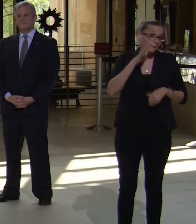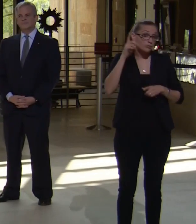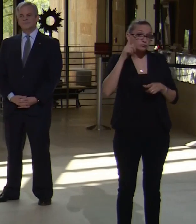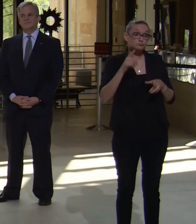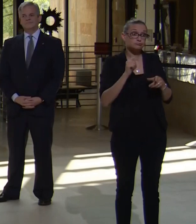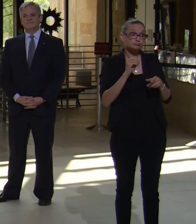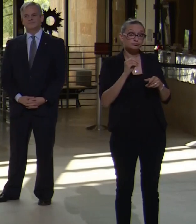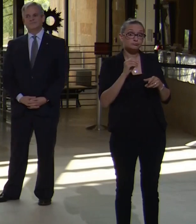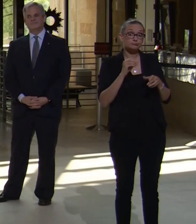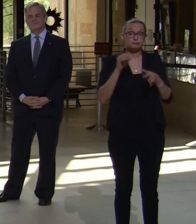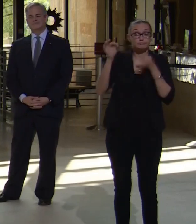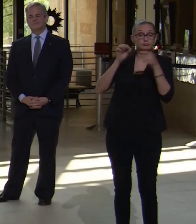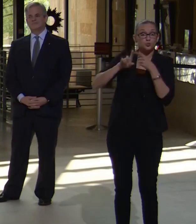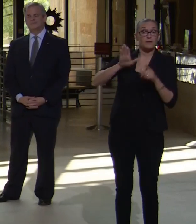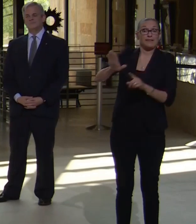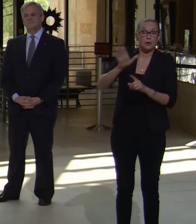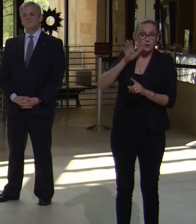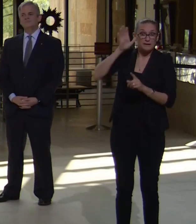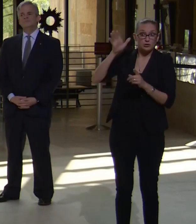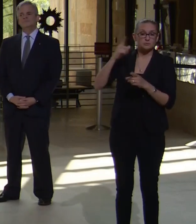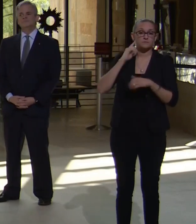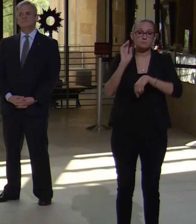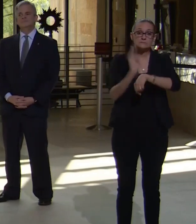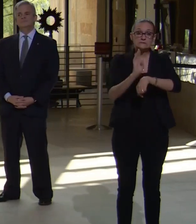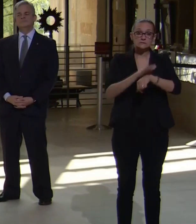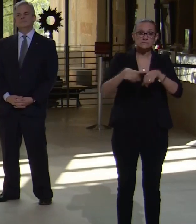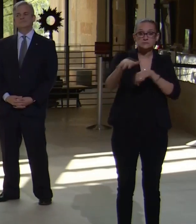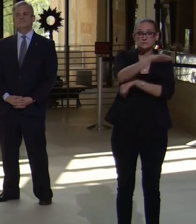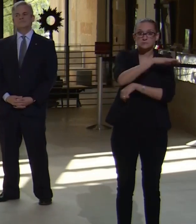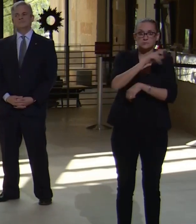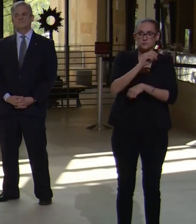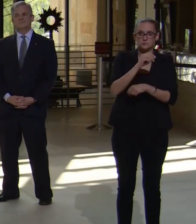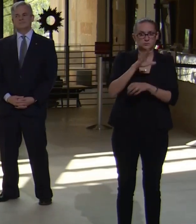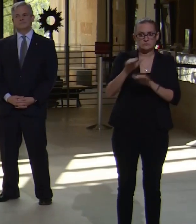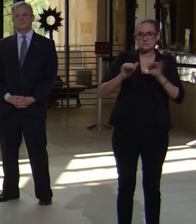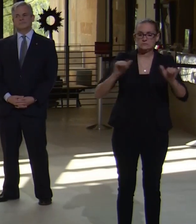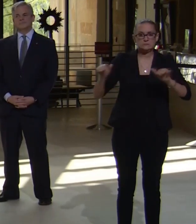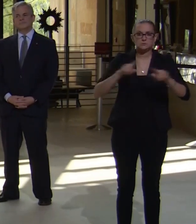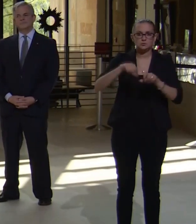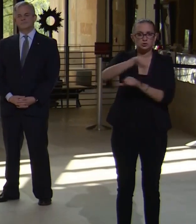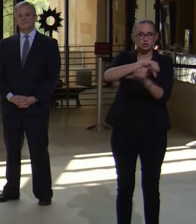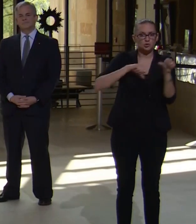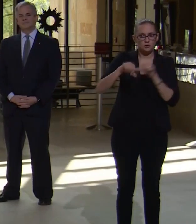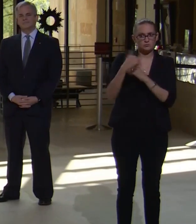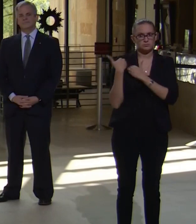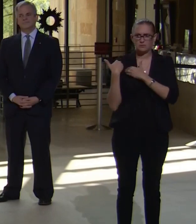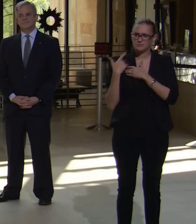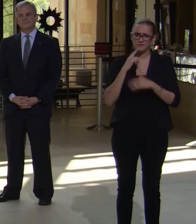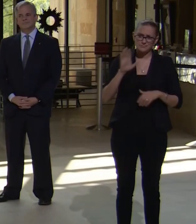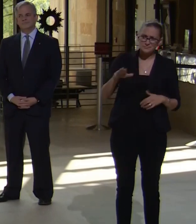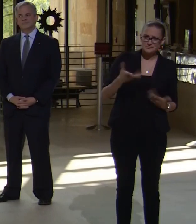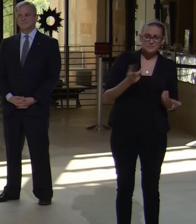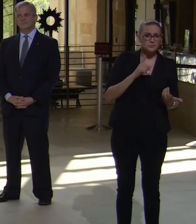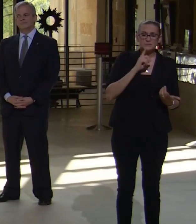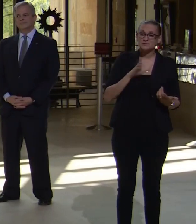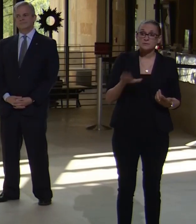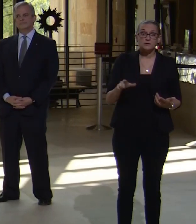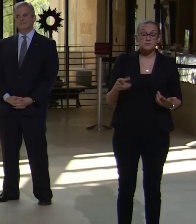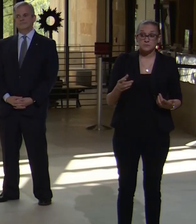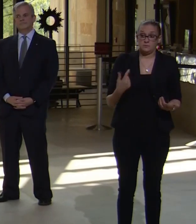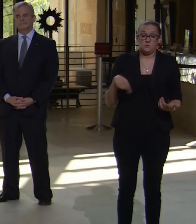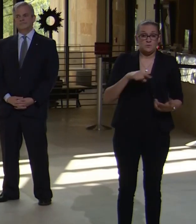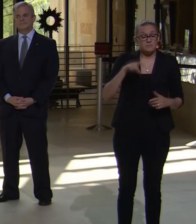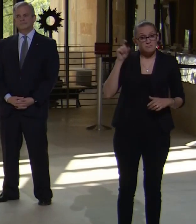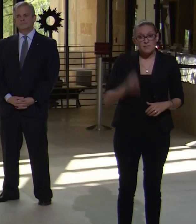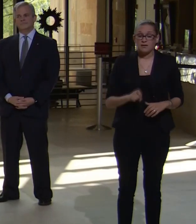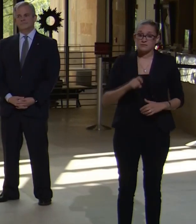to educate their parents, for businesses to hold each other accountable, to say, really, we have got to get